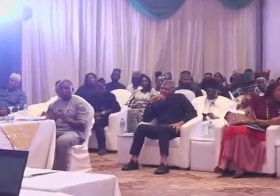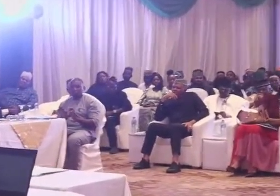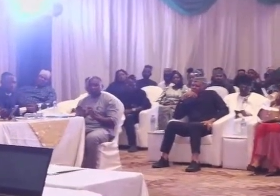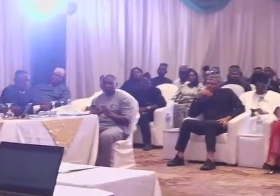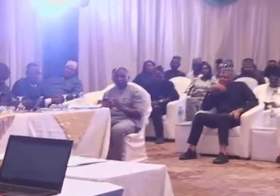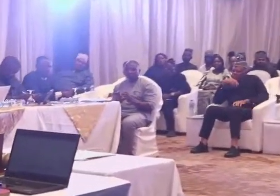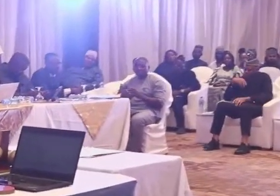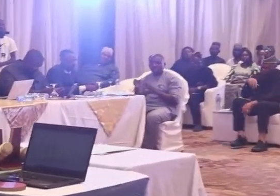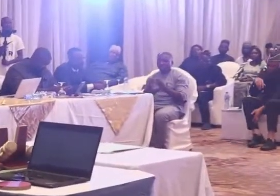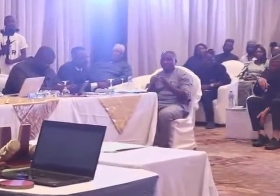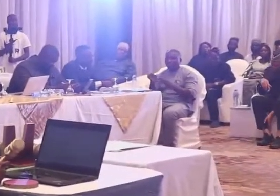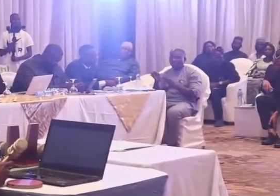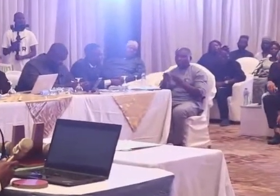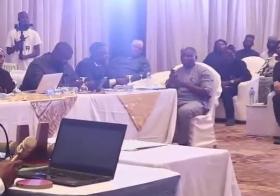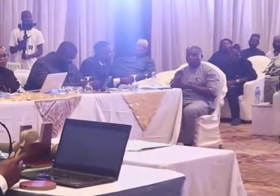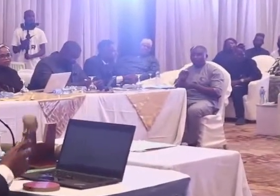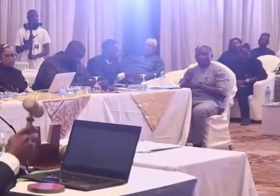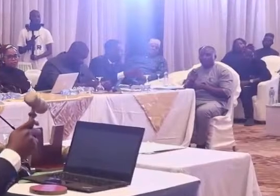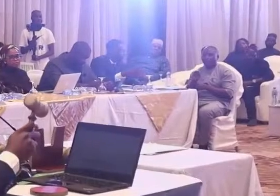Explanatory memorandum.